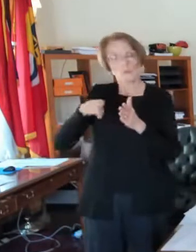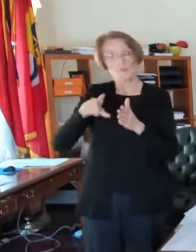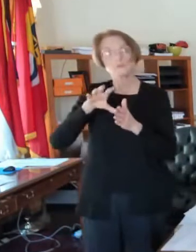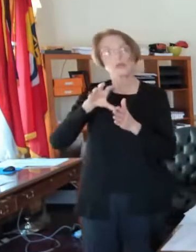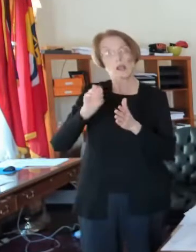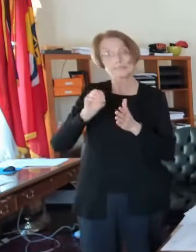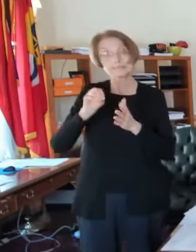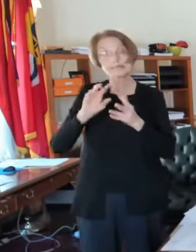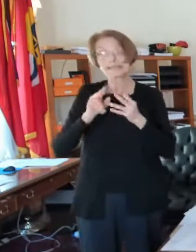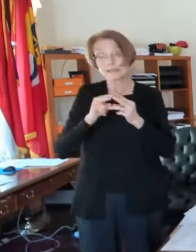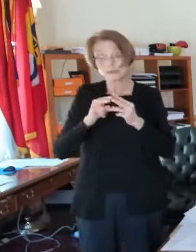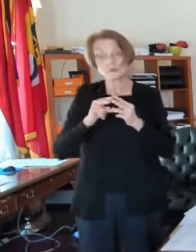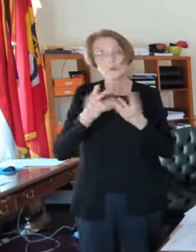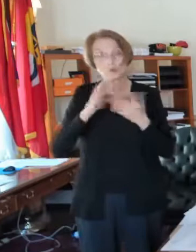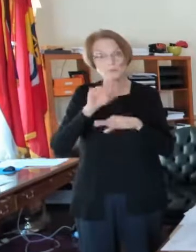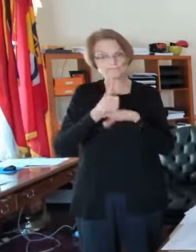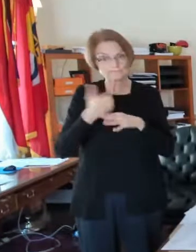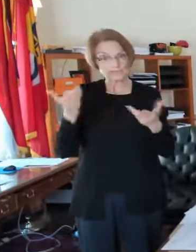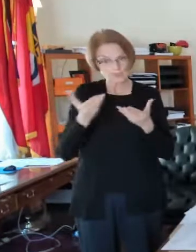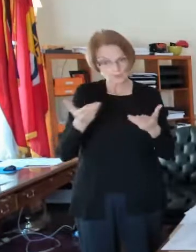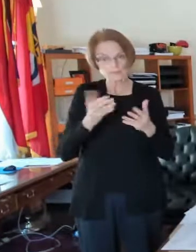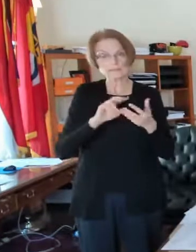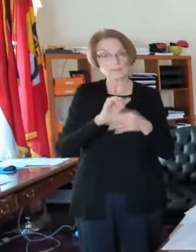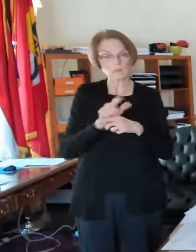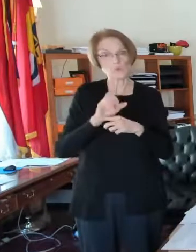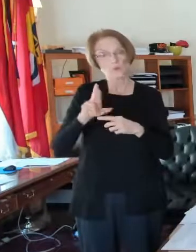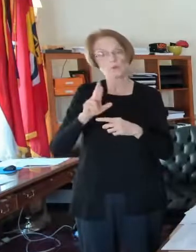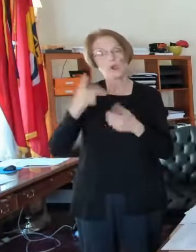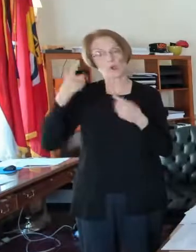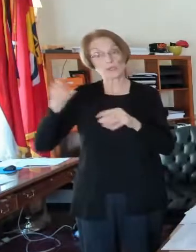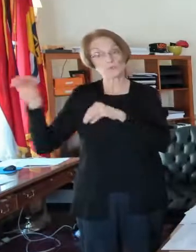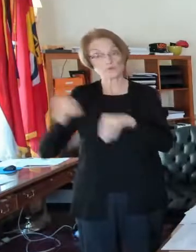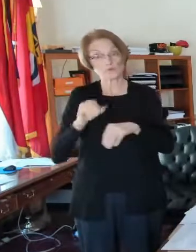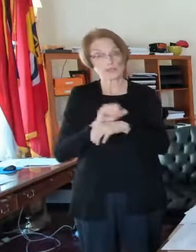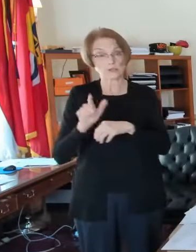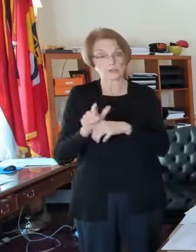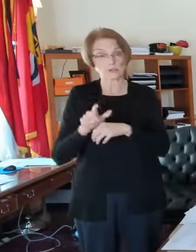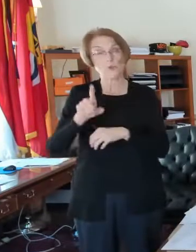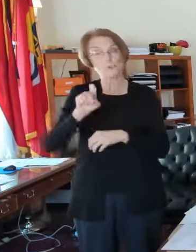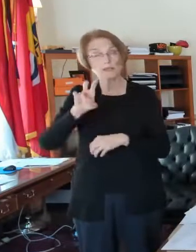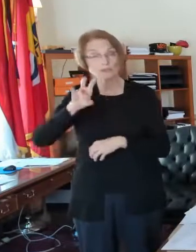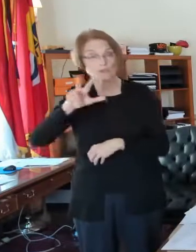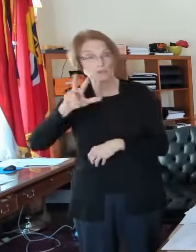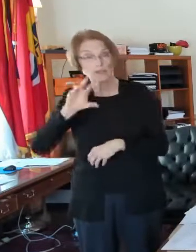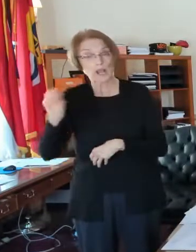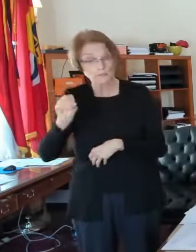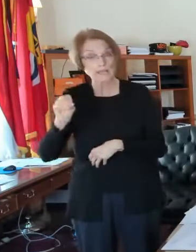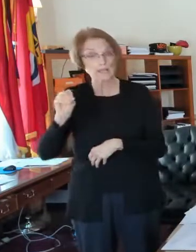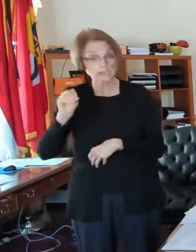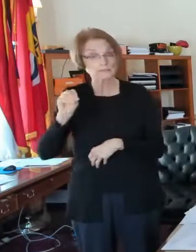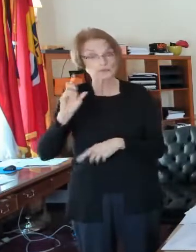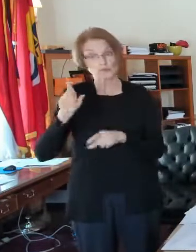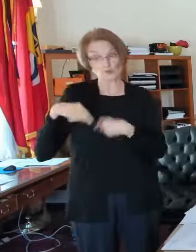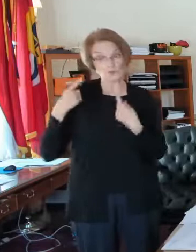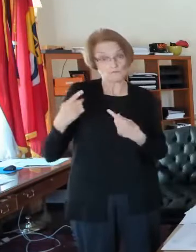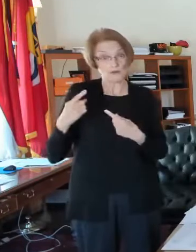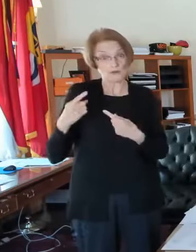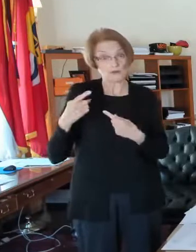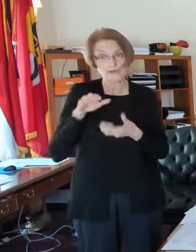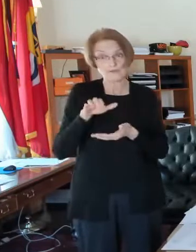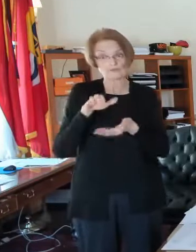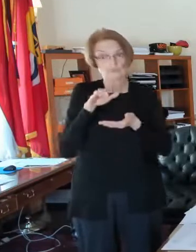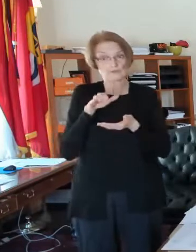company to St. Louis. And there have been a number of success stories out of that. So 173 companies have received that